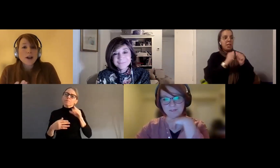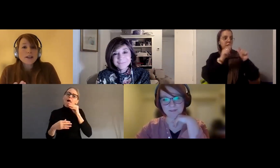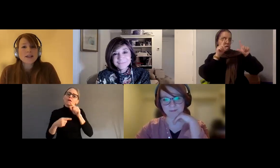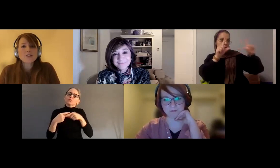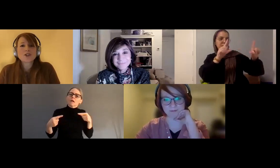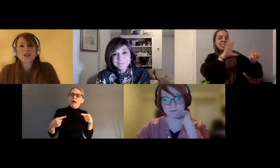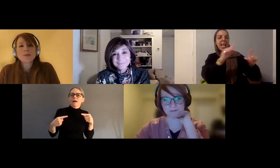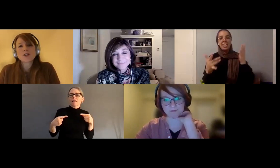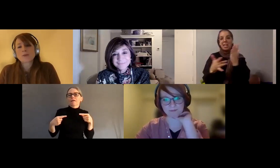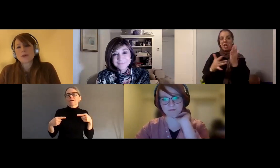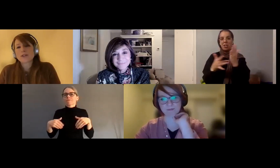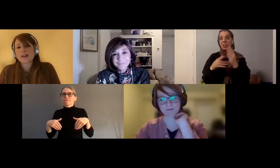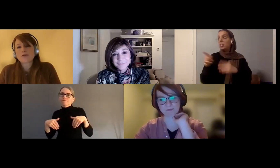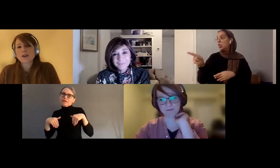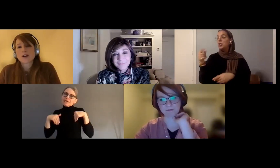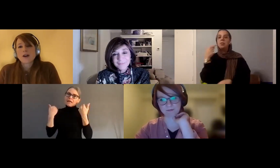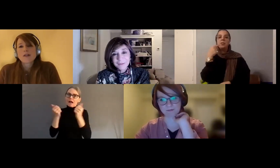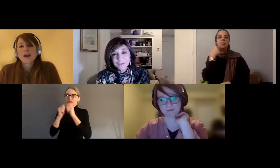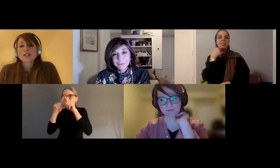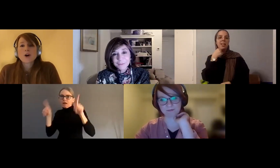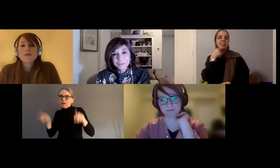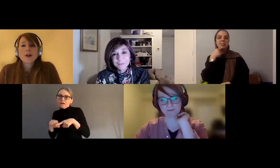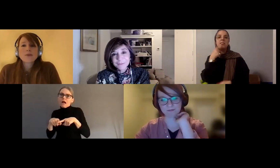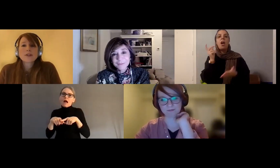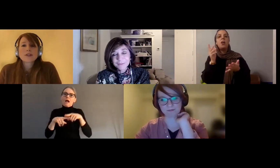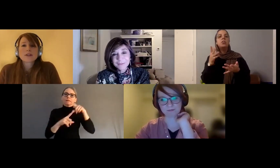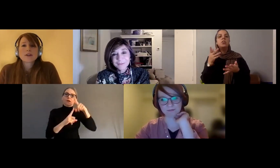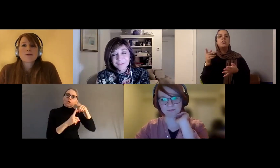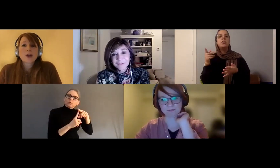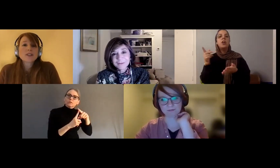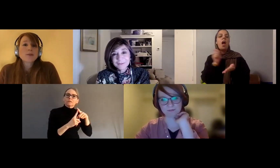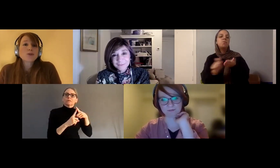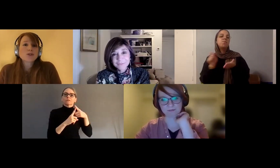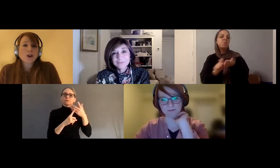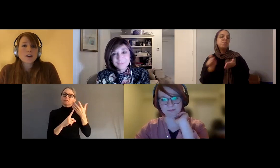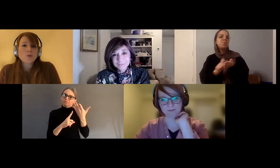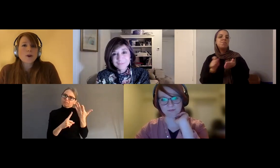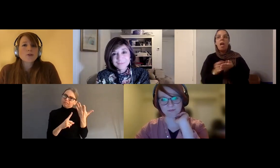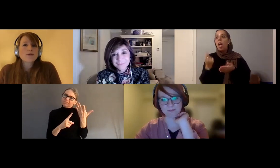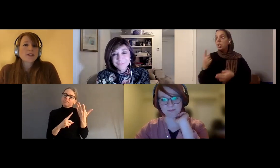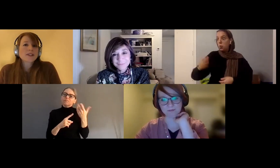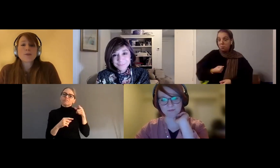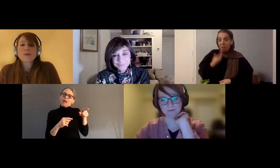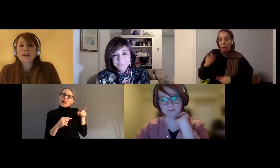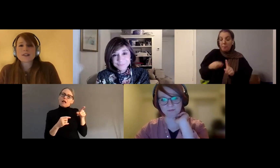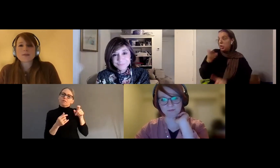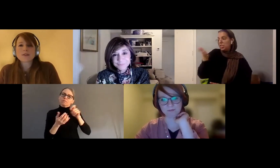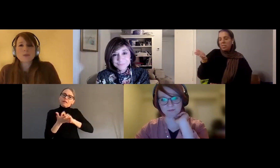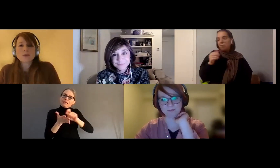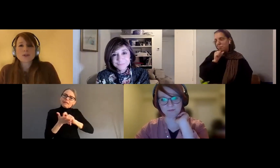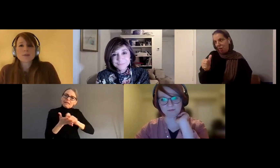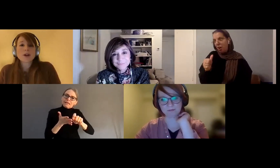who writes, does not share much about herself. There are small fragments about your daughter where you, for example, provide